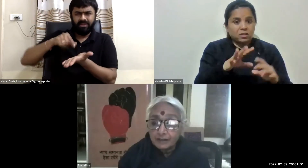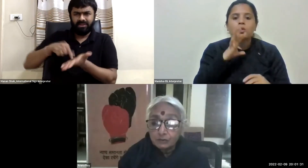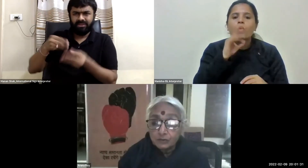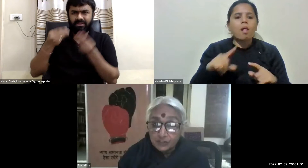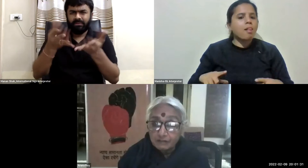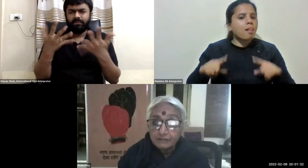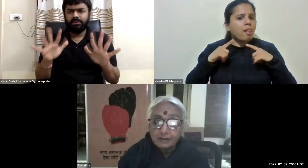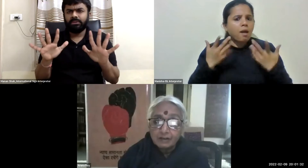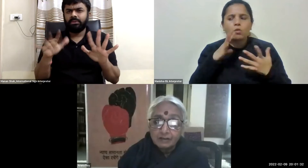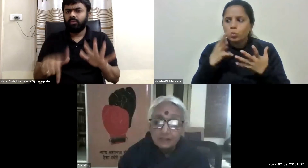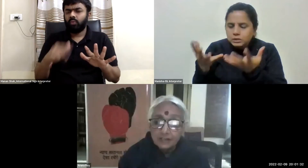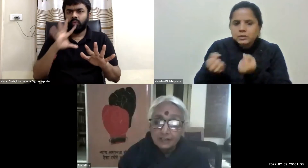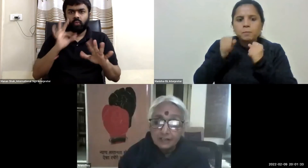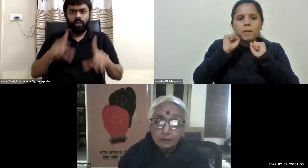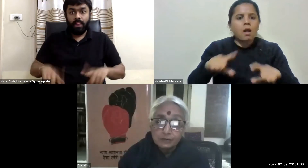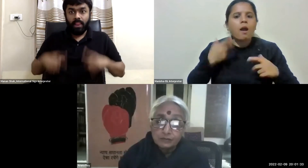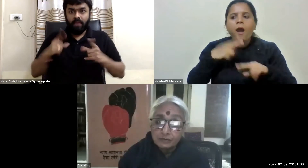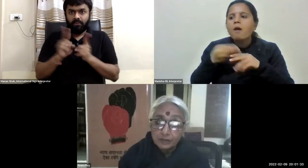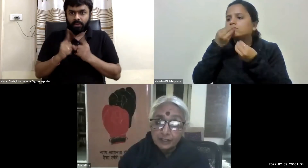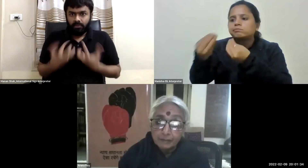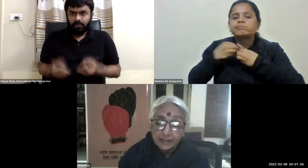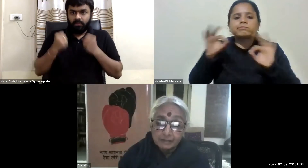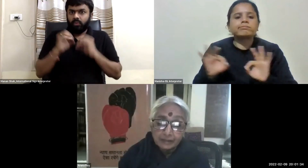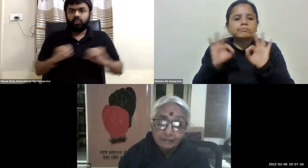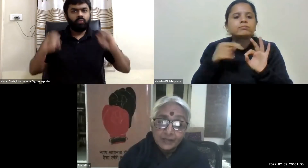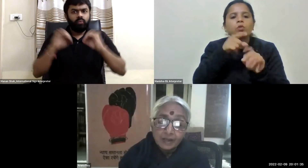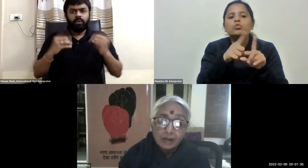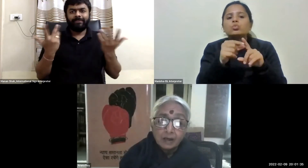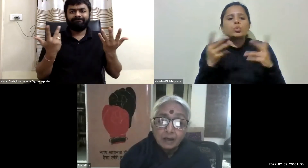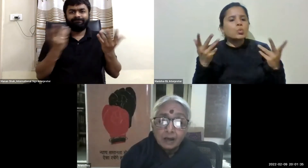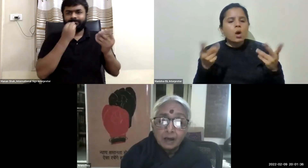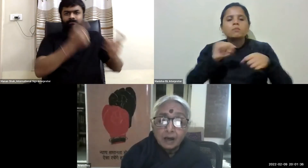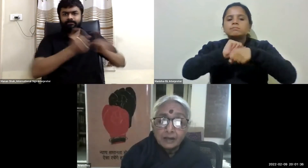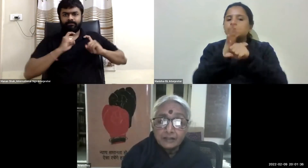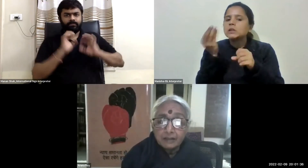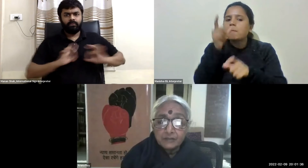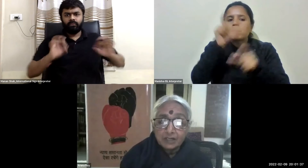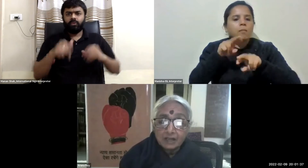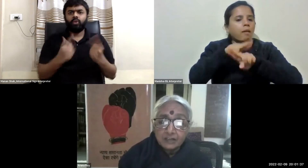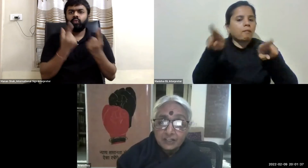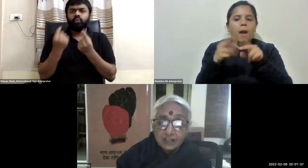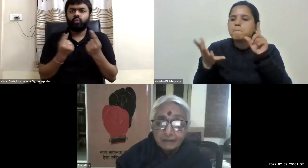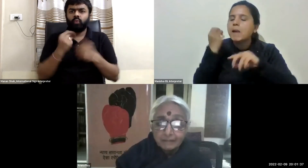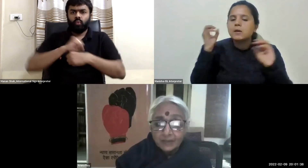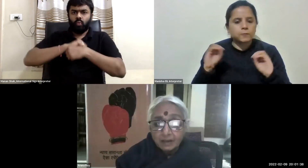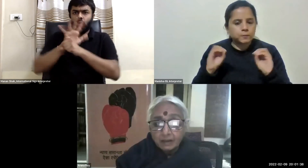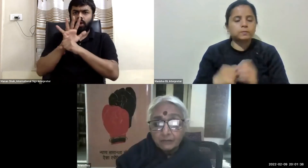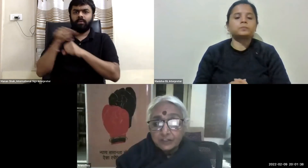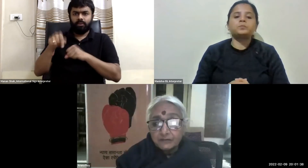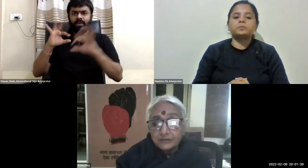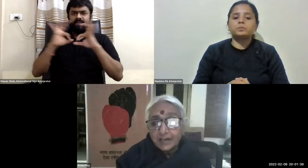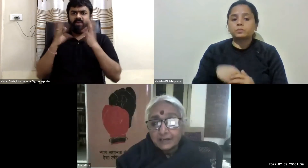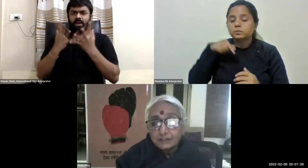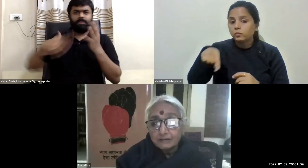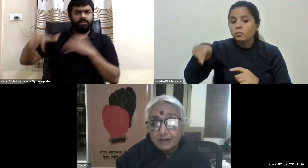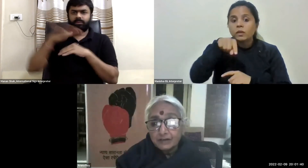life and death to receive these 10 kilos during the pandemic. Under the MGNREGA, which